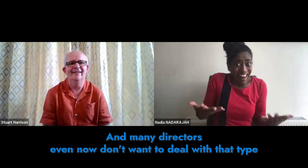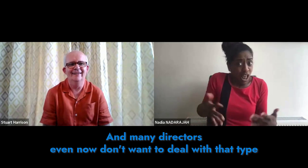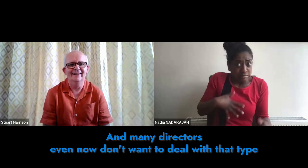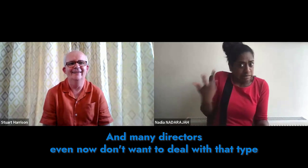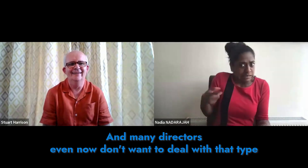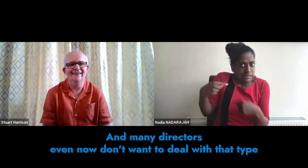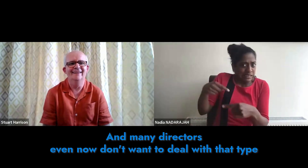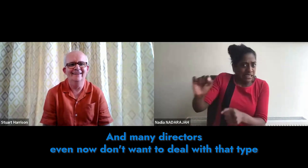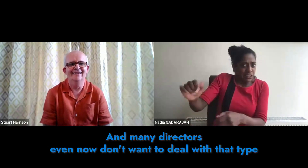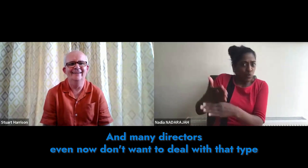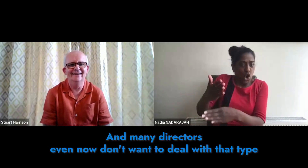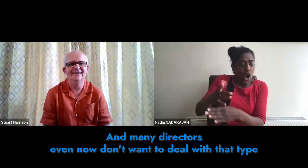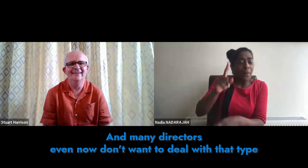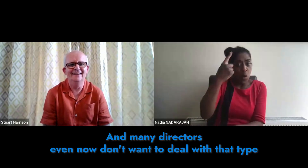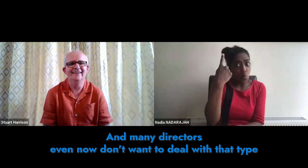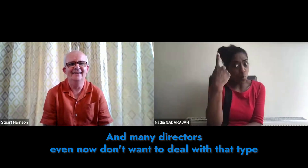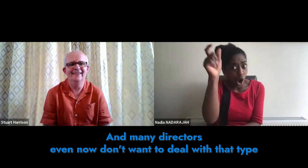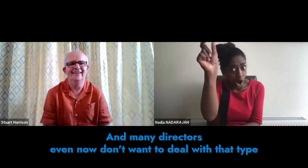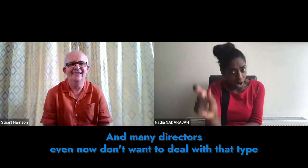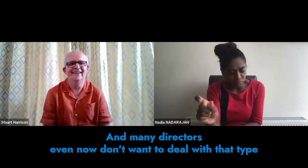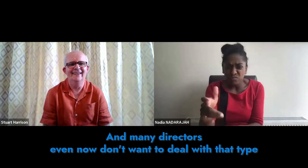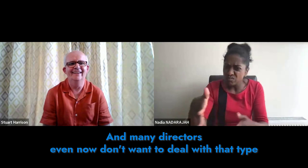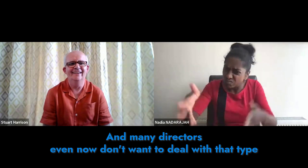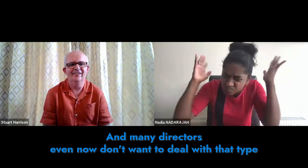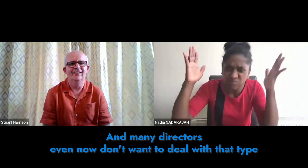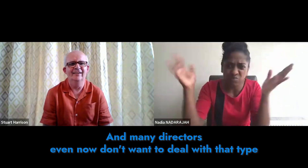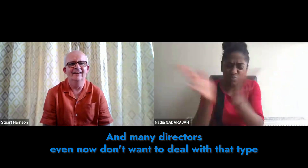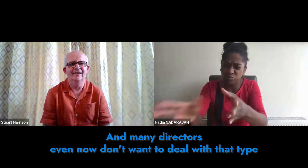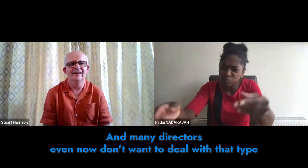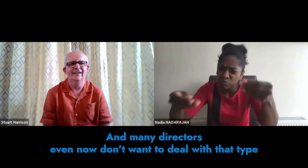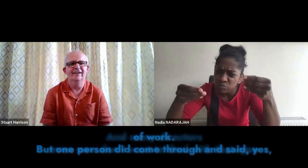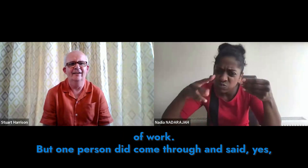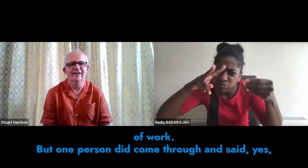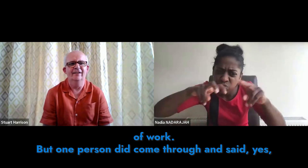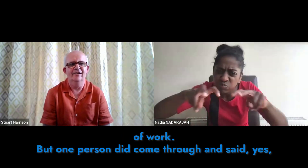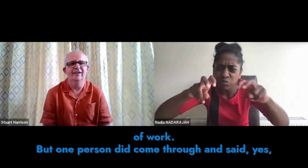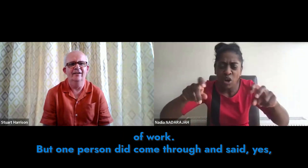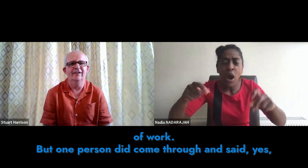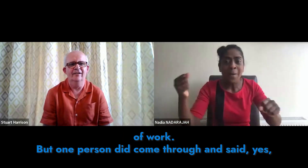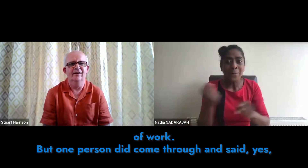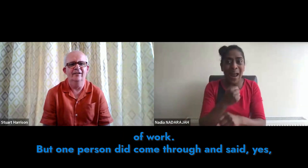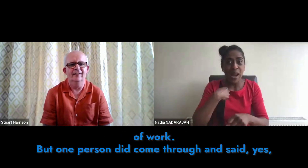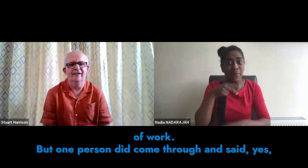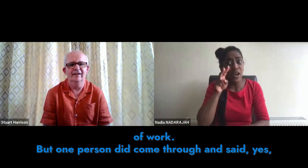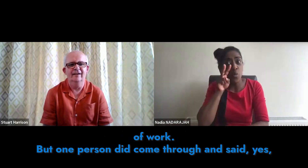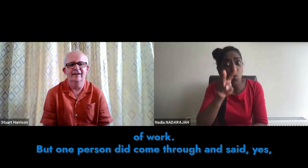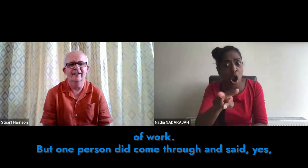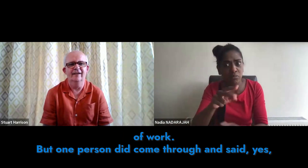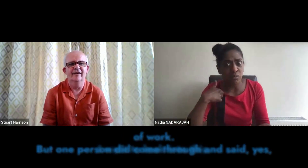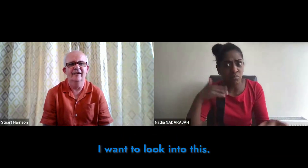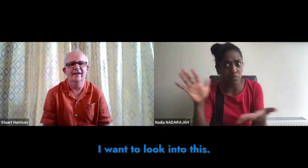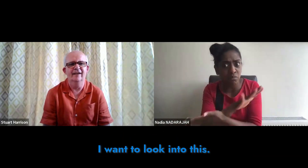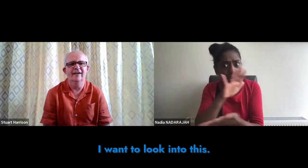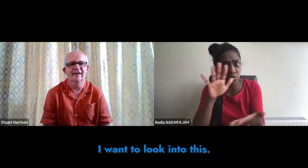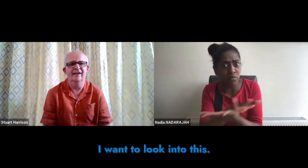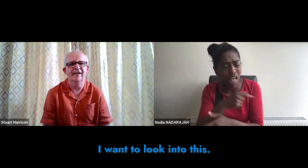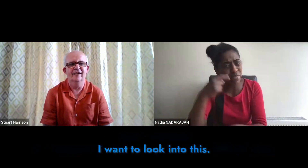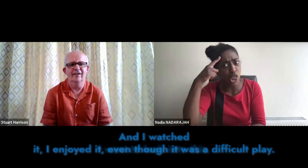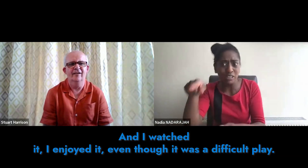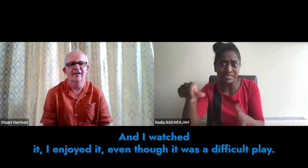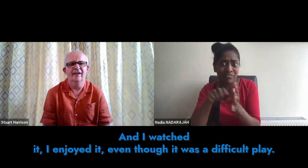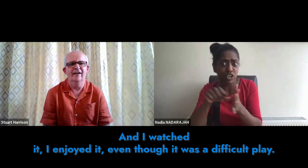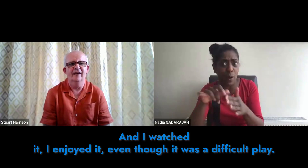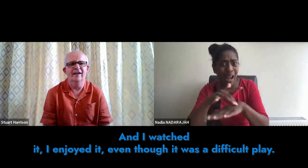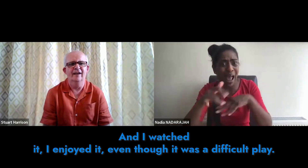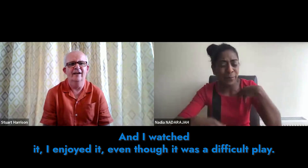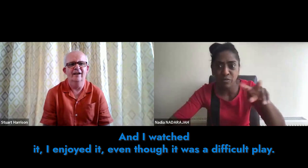done. And many directors, even now, don't want to deal with that type of work. But one person did come through and said, yes, I want to look into this.